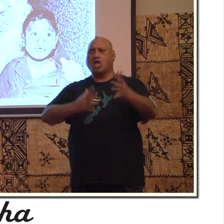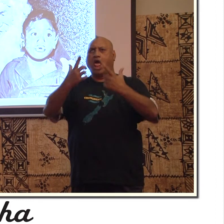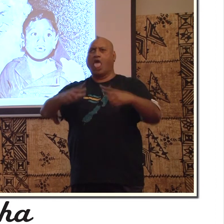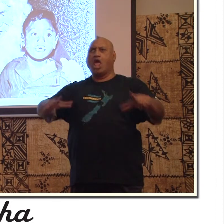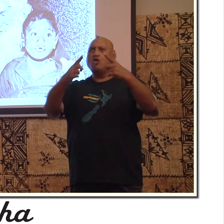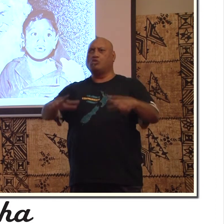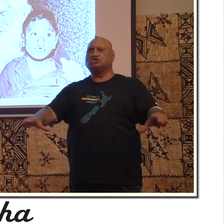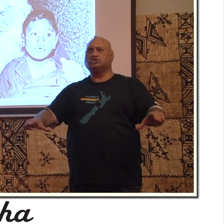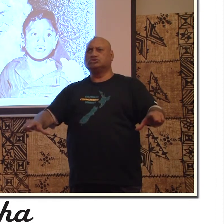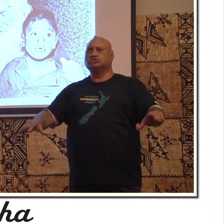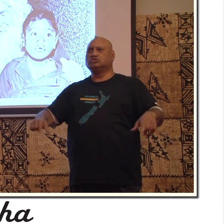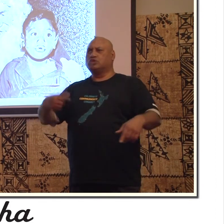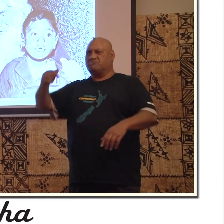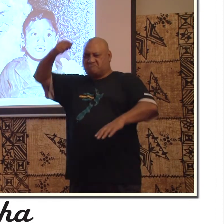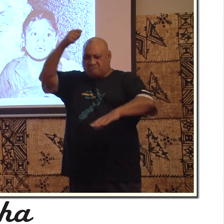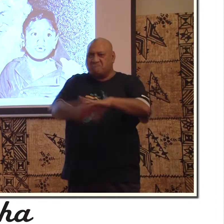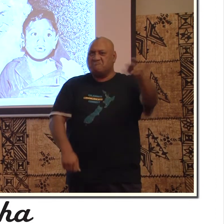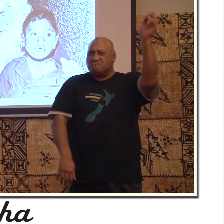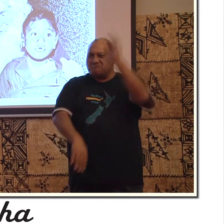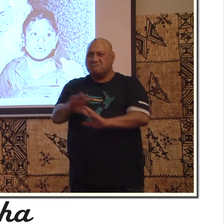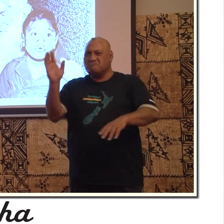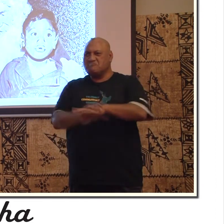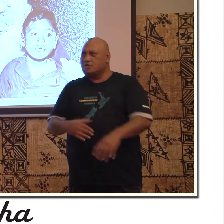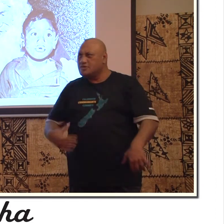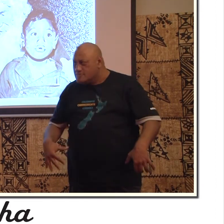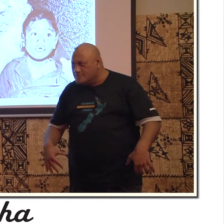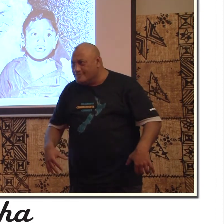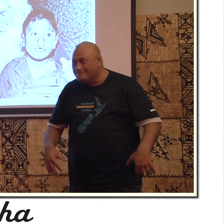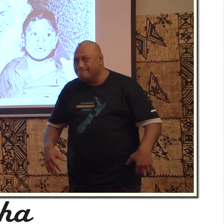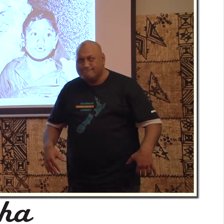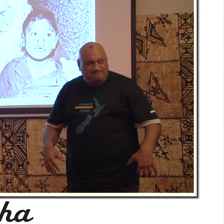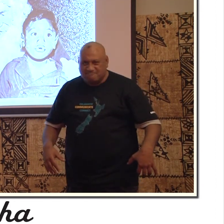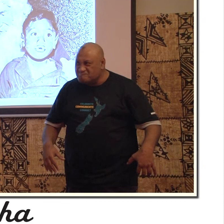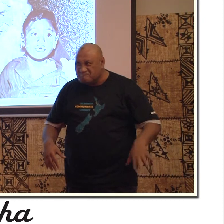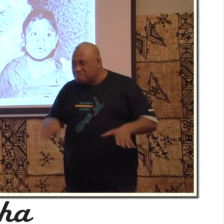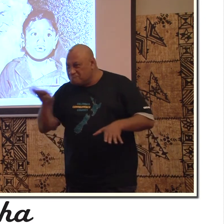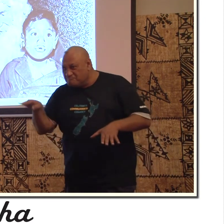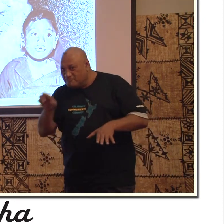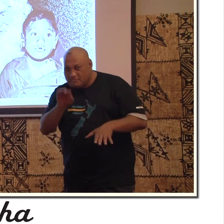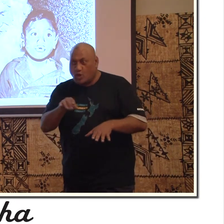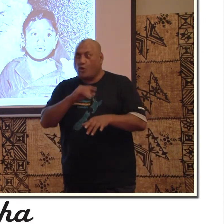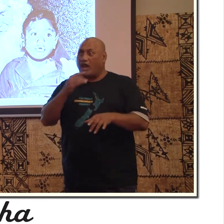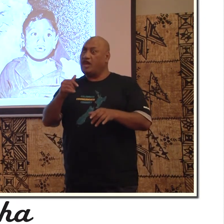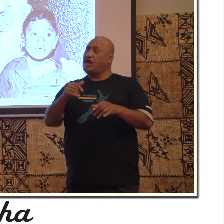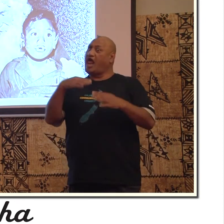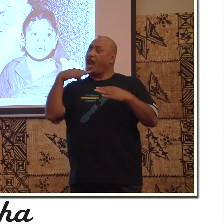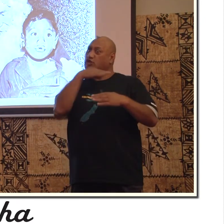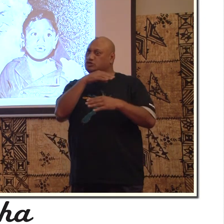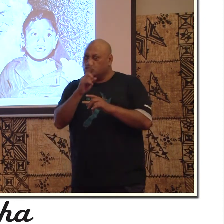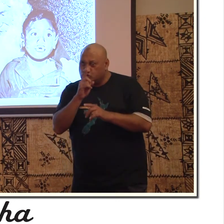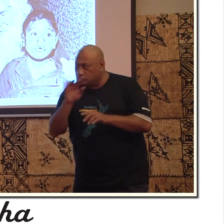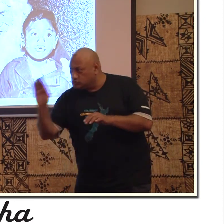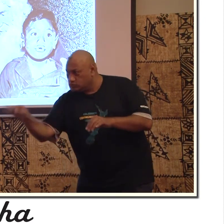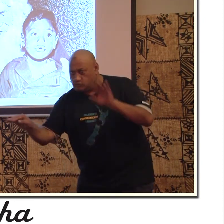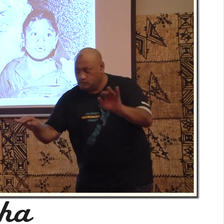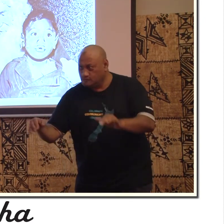I was there until 1977. We were not allowed to use sign language. We were punished to use sign language